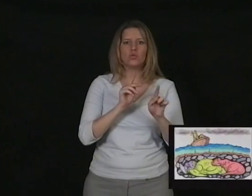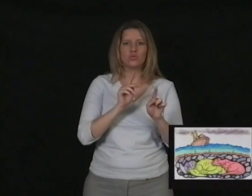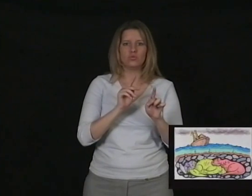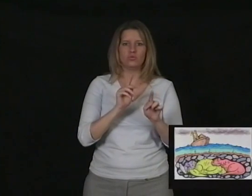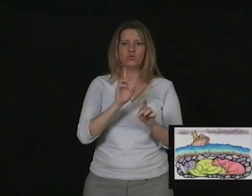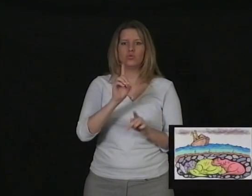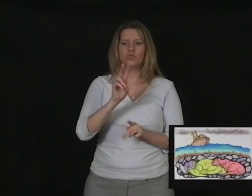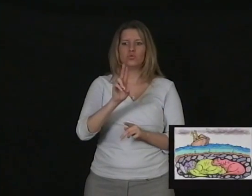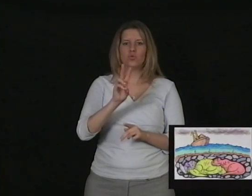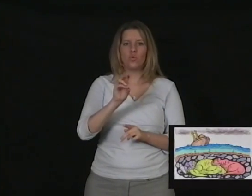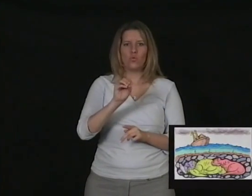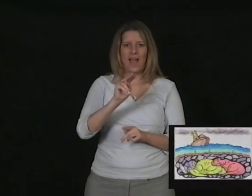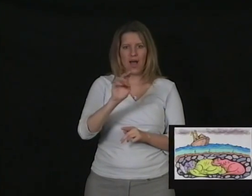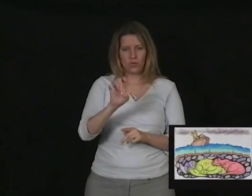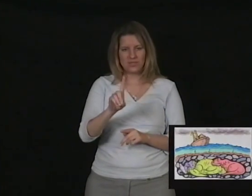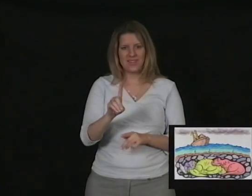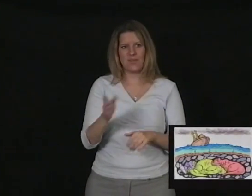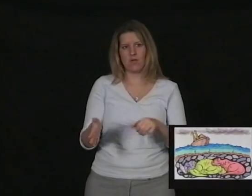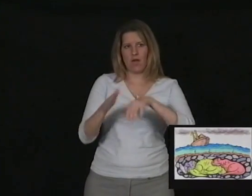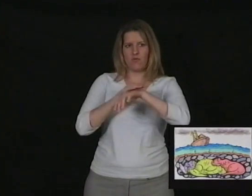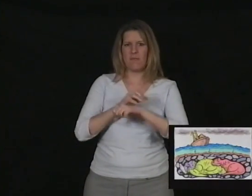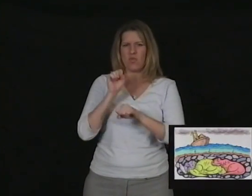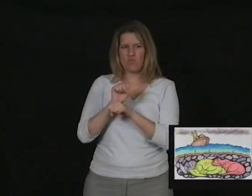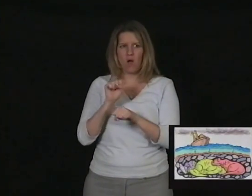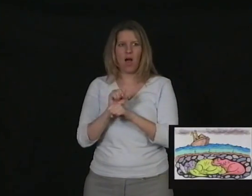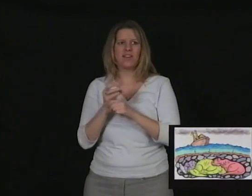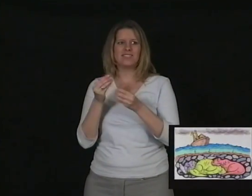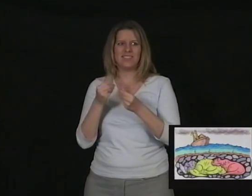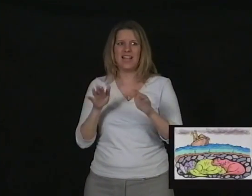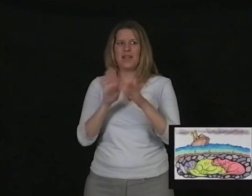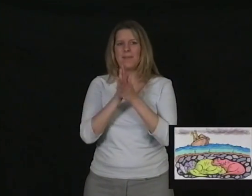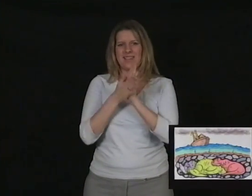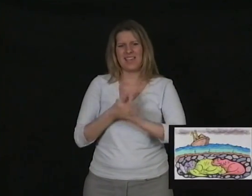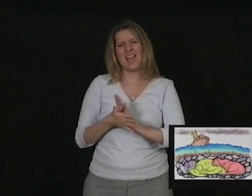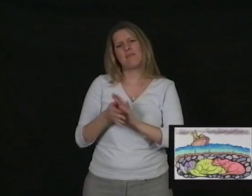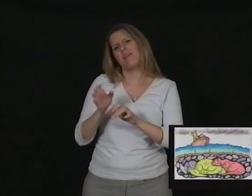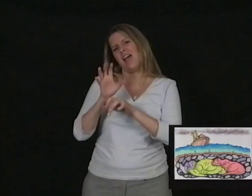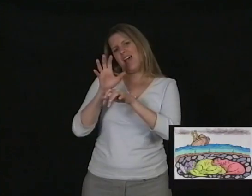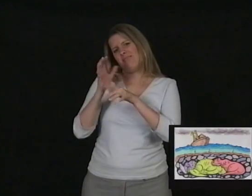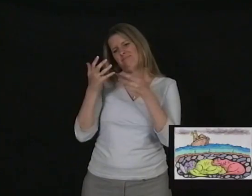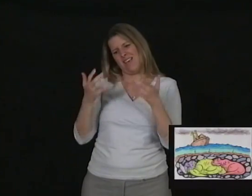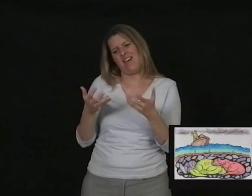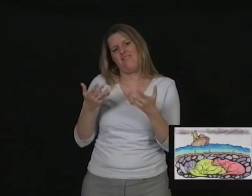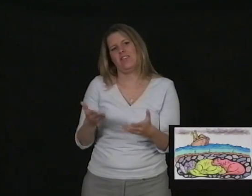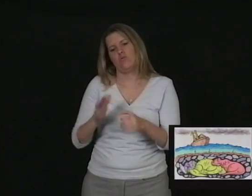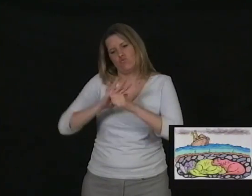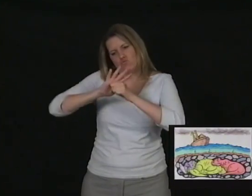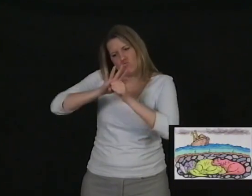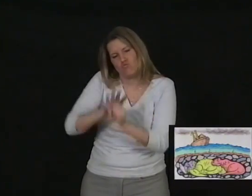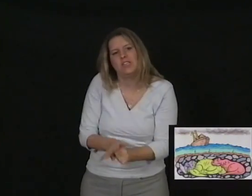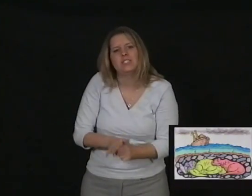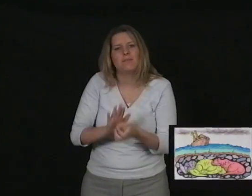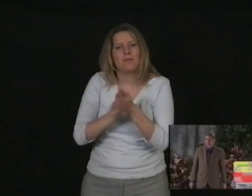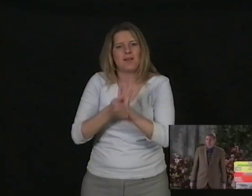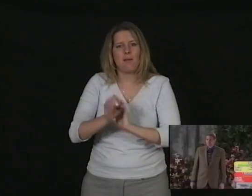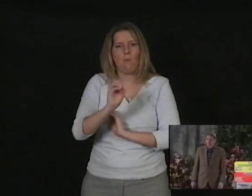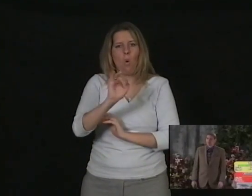drowned. And they got covered up by the gravel and the rocks and the mud and the sand, and it got pretty heavy after a while, and it squished them into